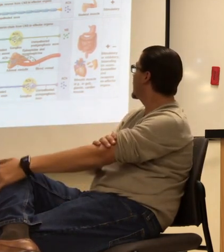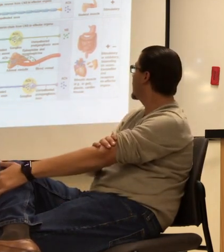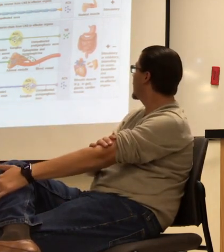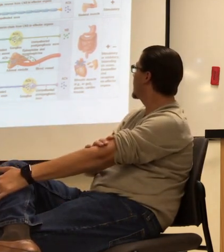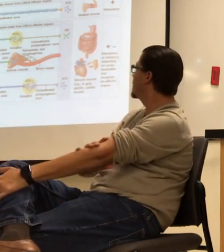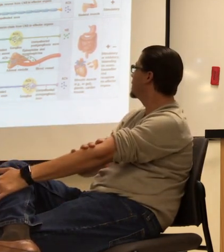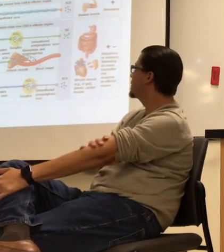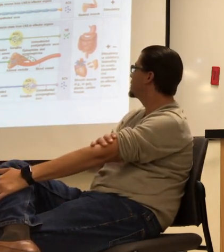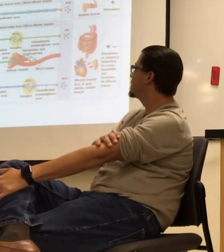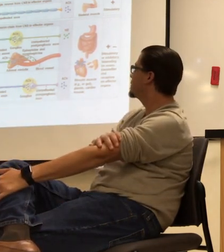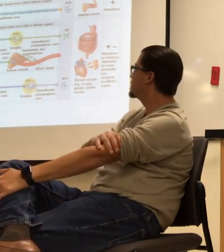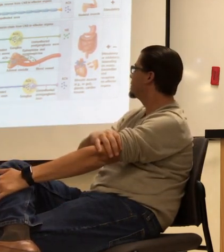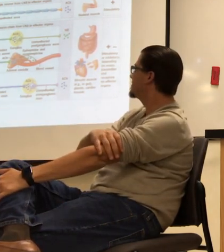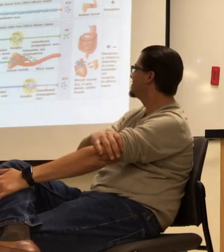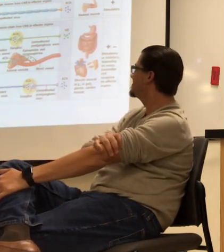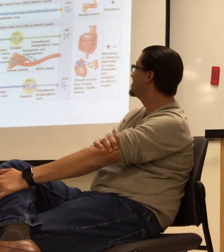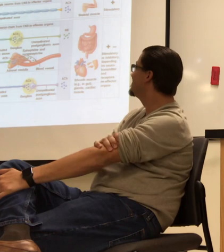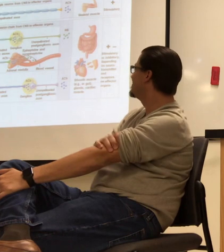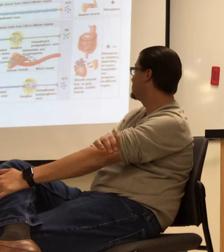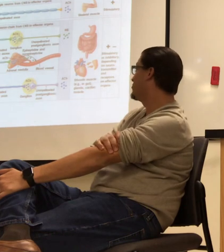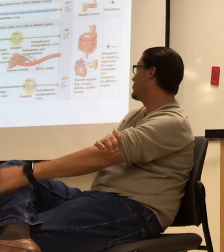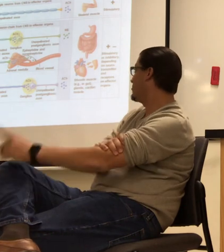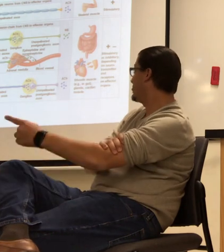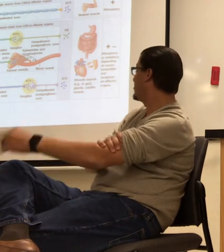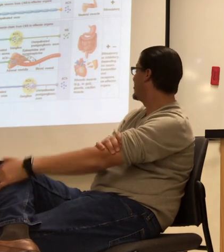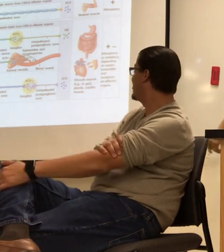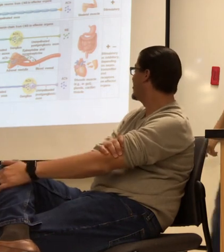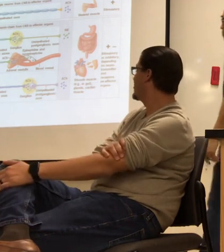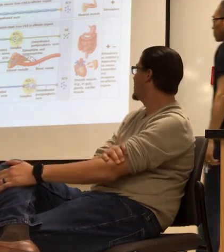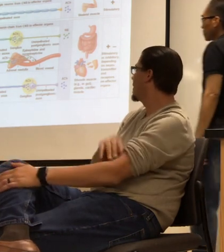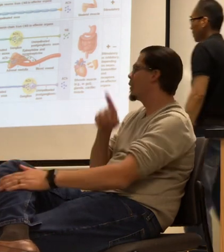And there's basically no myelination.